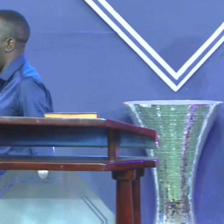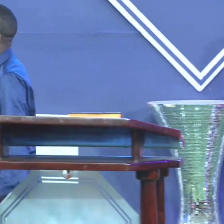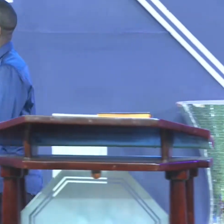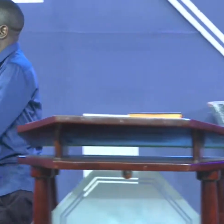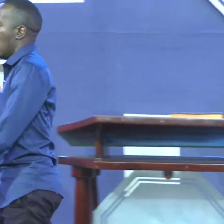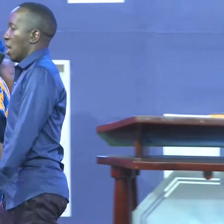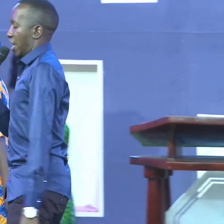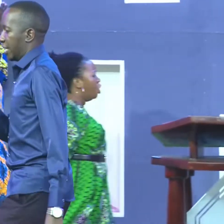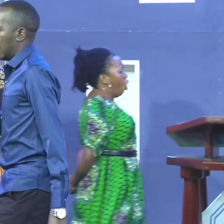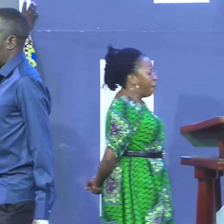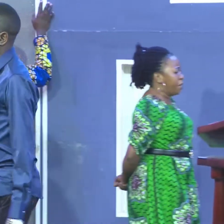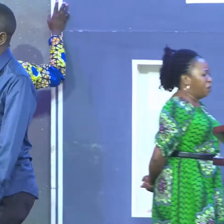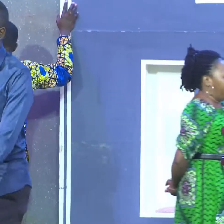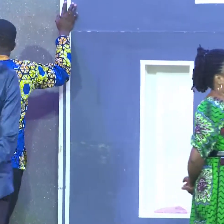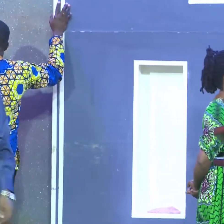yerendeyereboshikayarabababababa